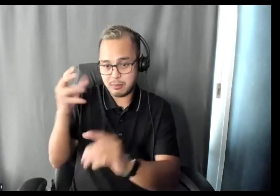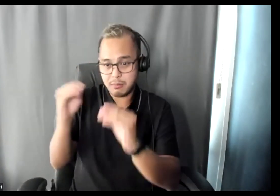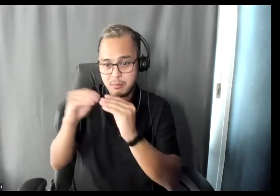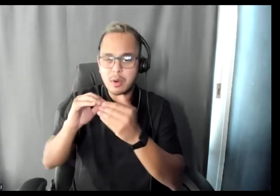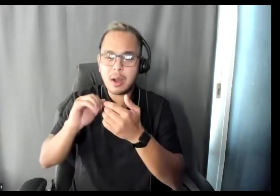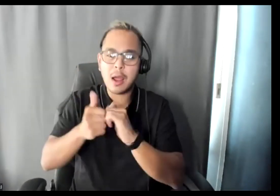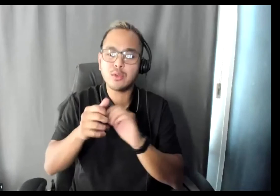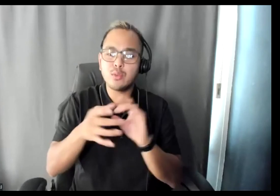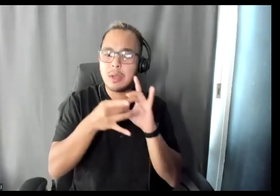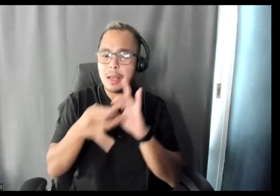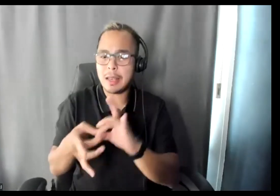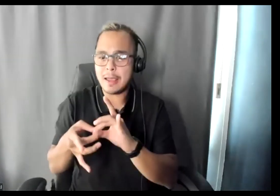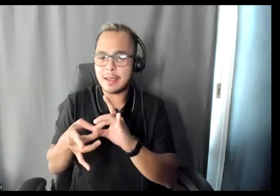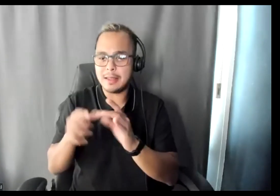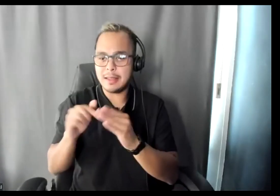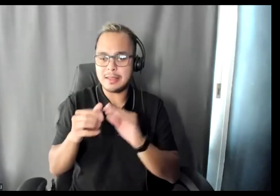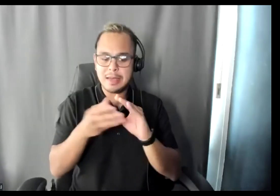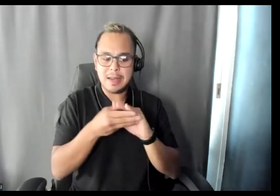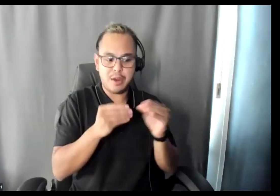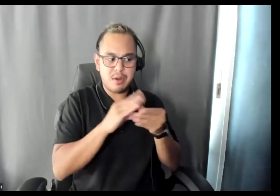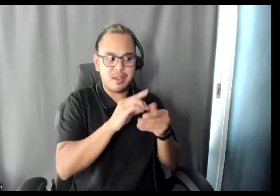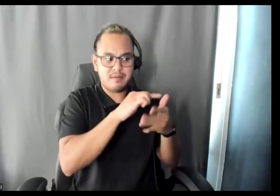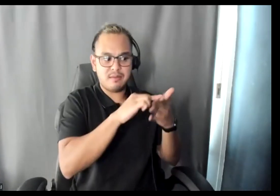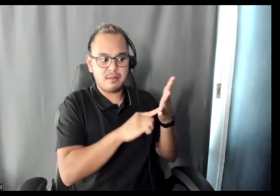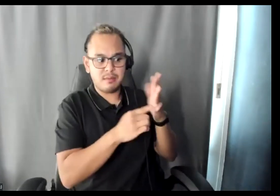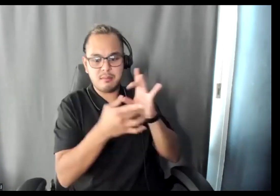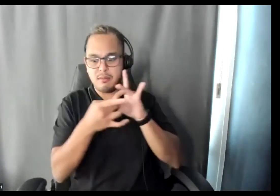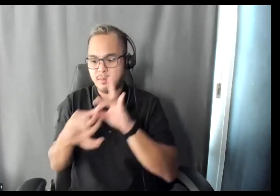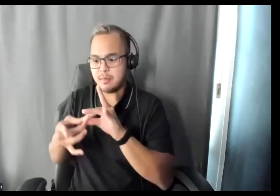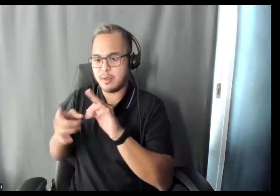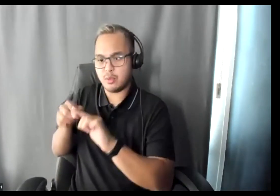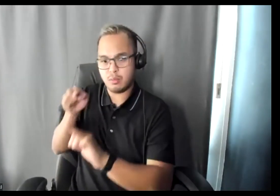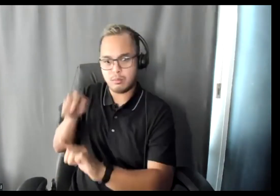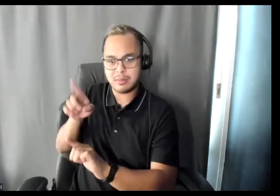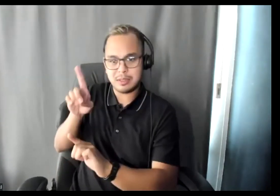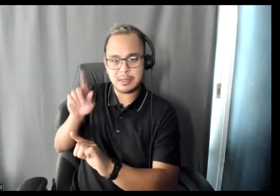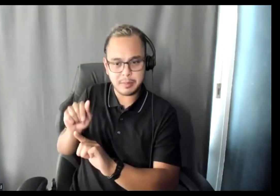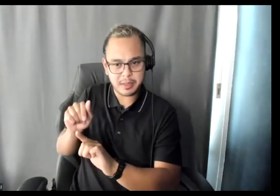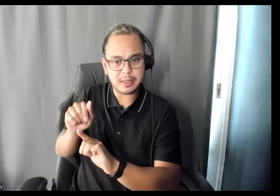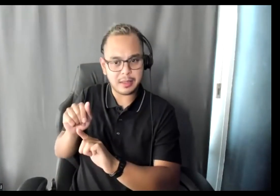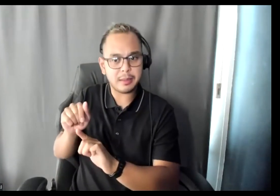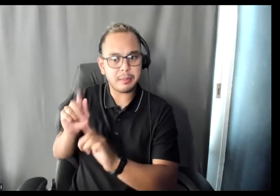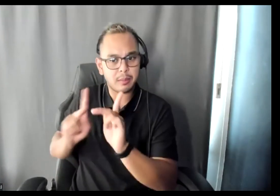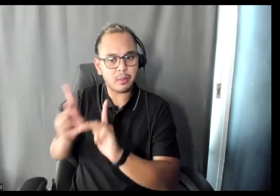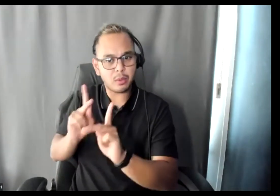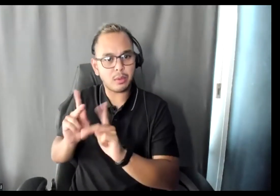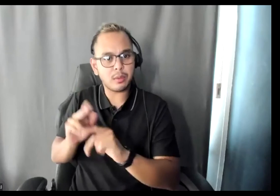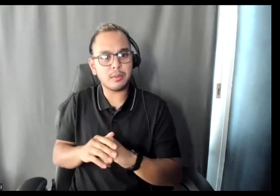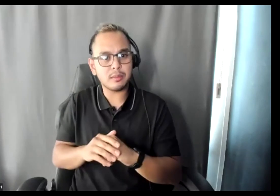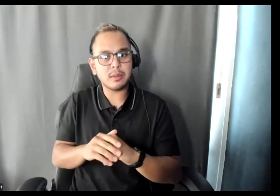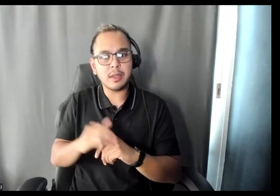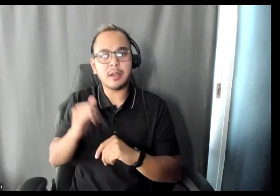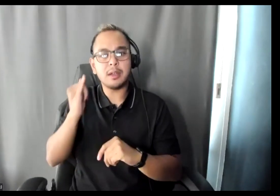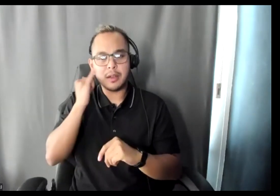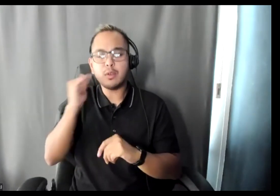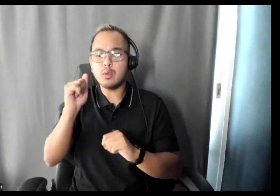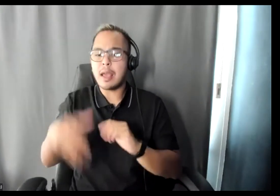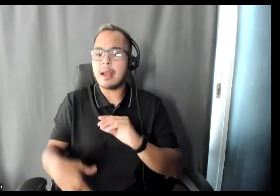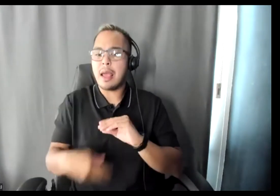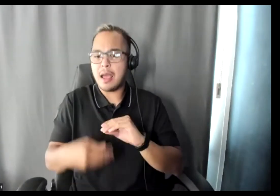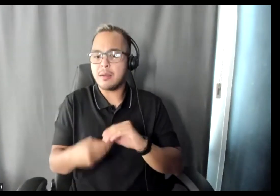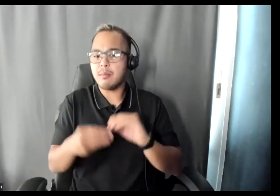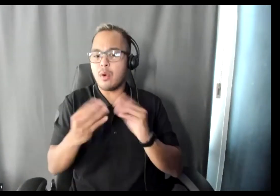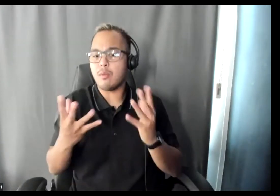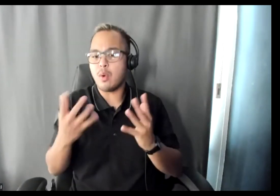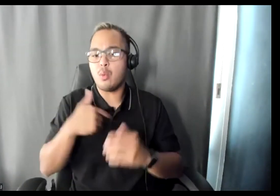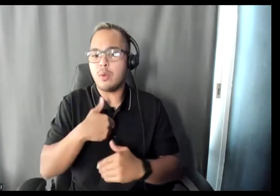relate kind of these narrative notions and mindsets to specific policies that haven't been tested. But I think we can fill in the blanks a little bit based on what we know about